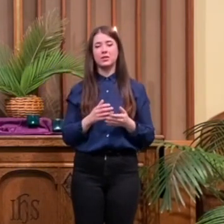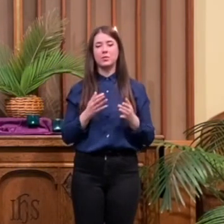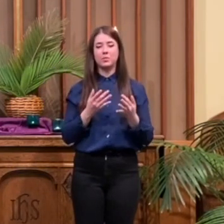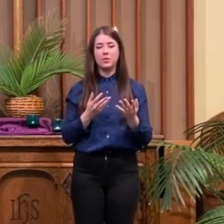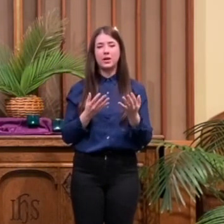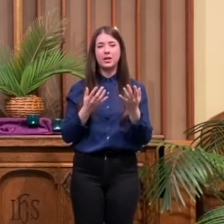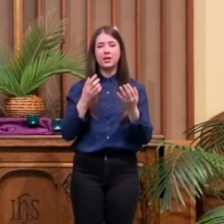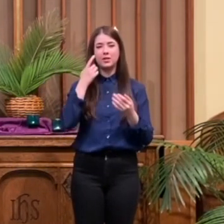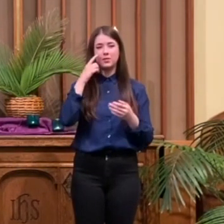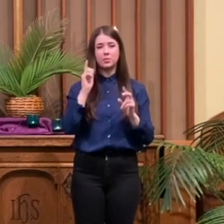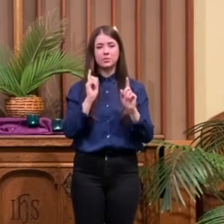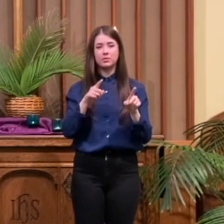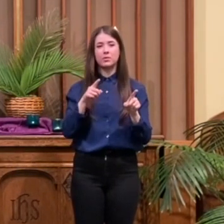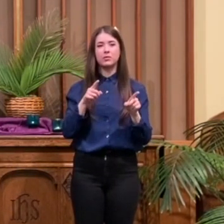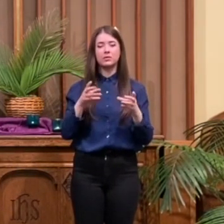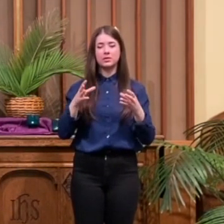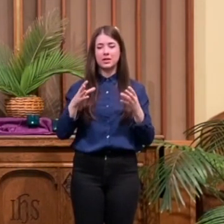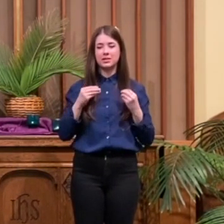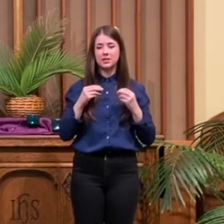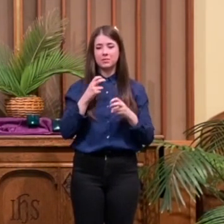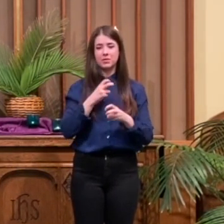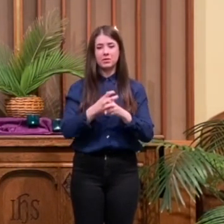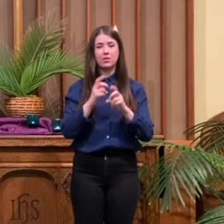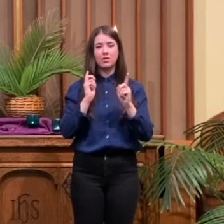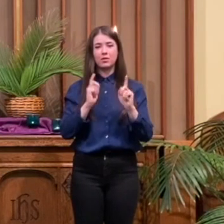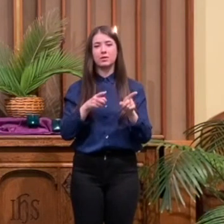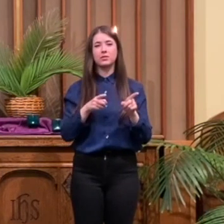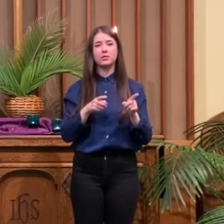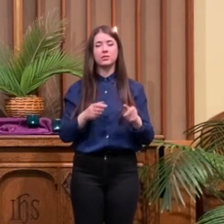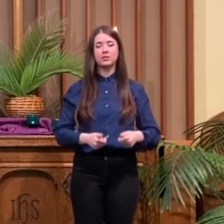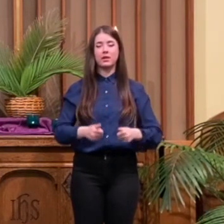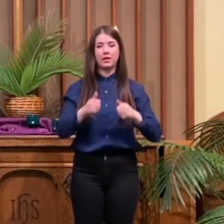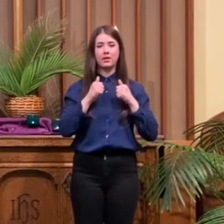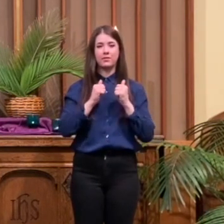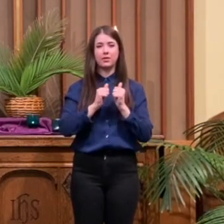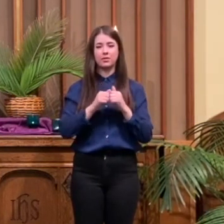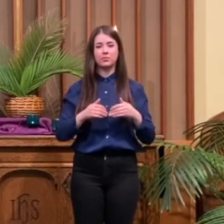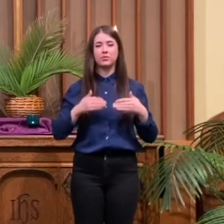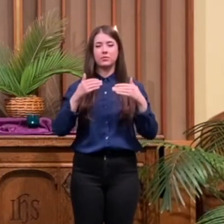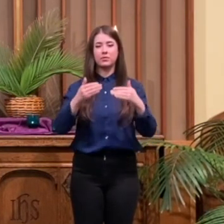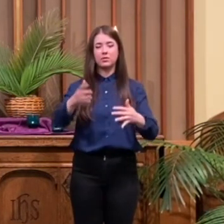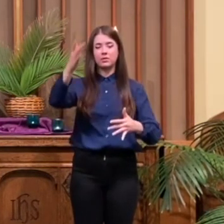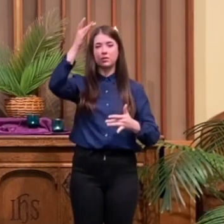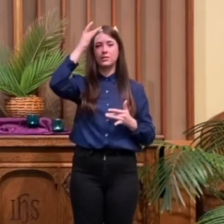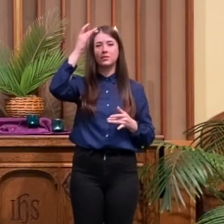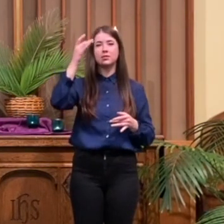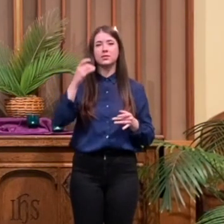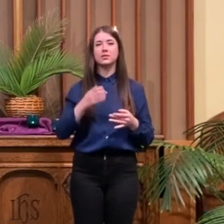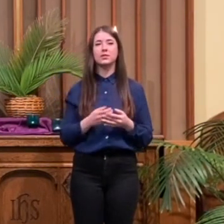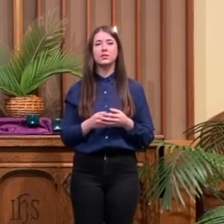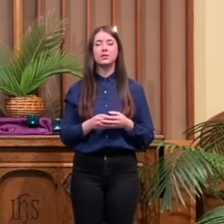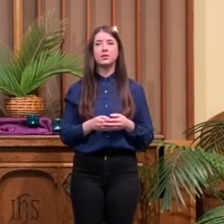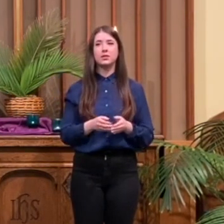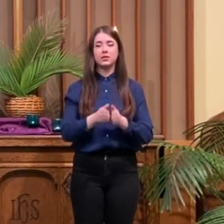results, coping with difficult diagnoses, and living with chronic illnesses. God,